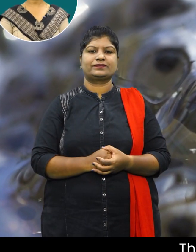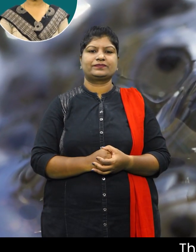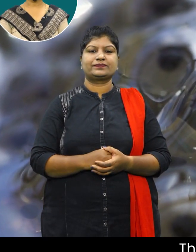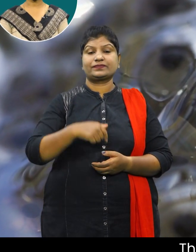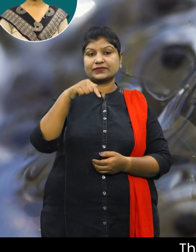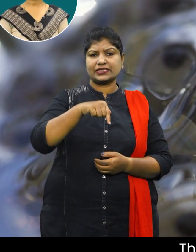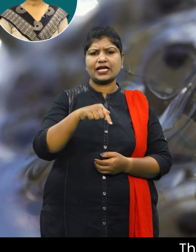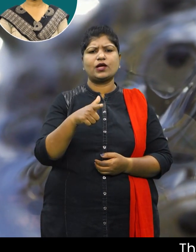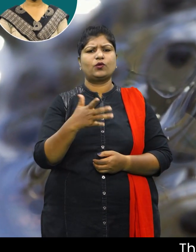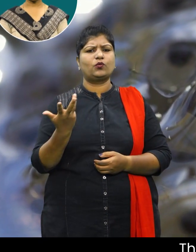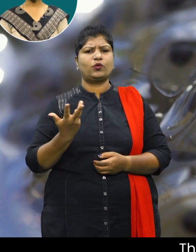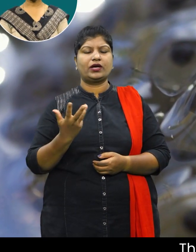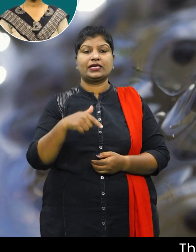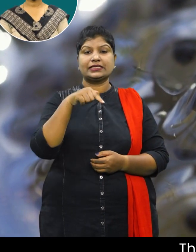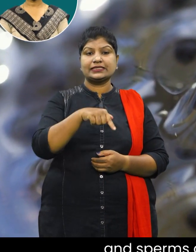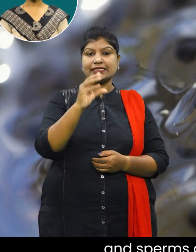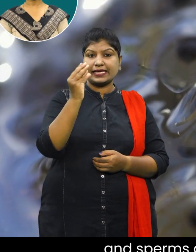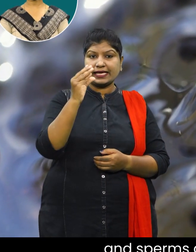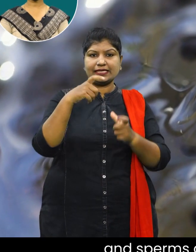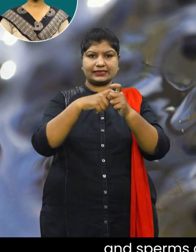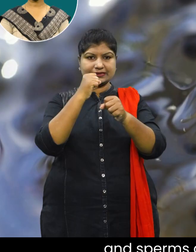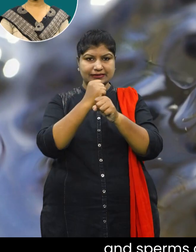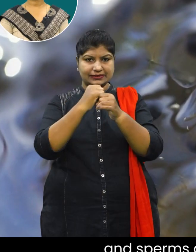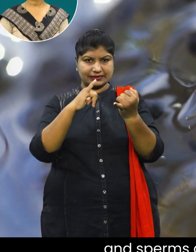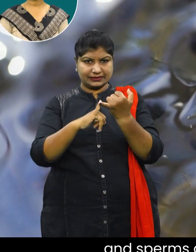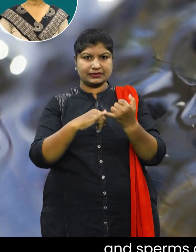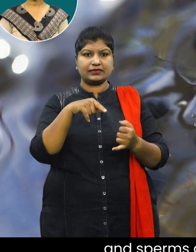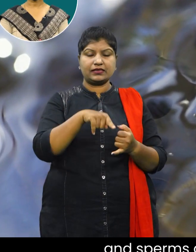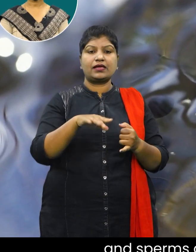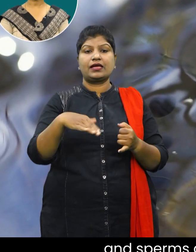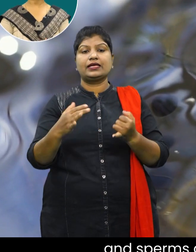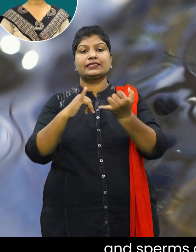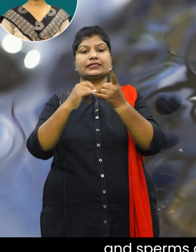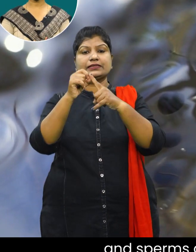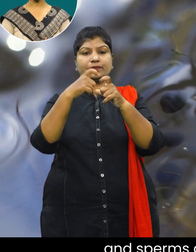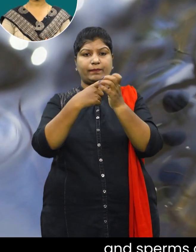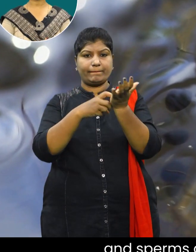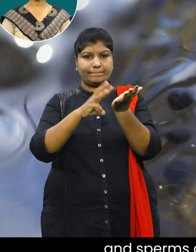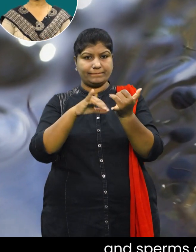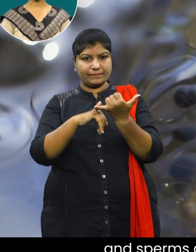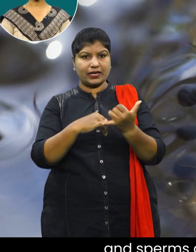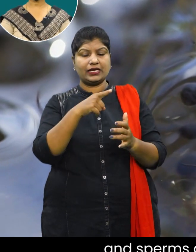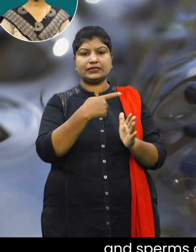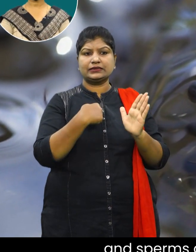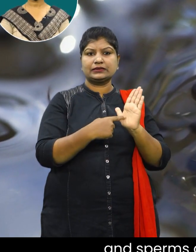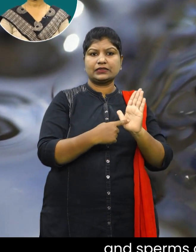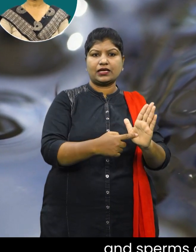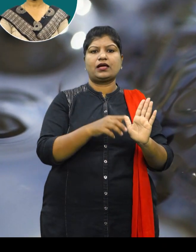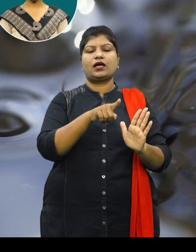This is because the eggs and the sperms get exposed to water